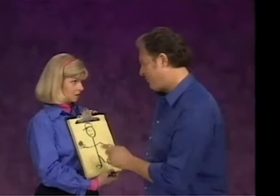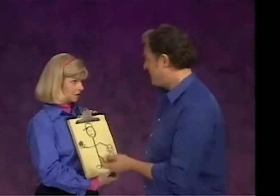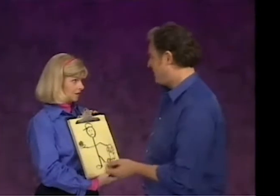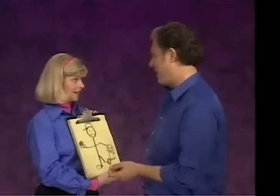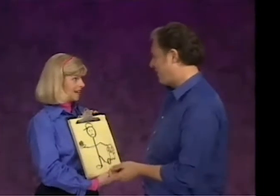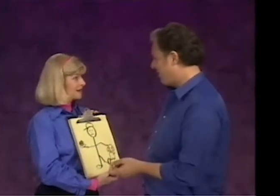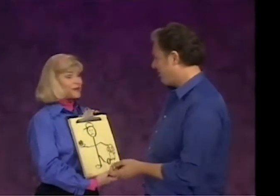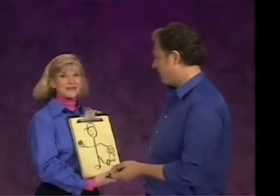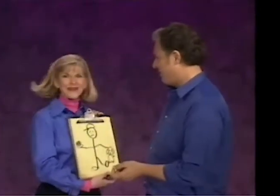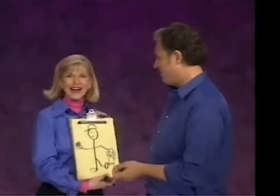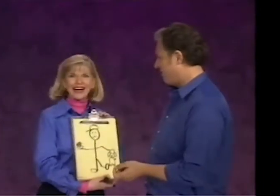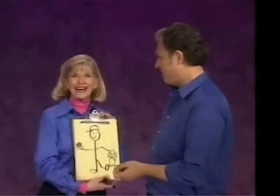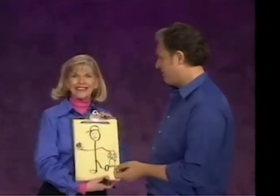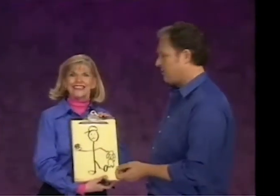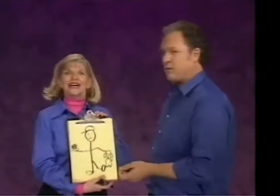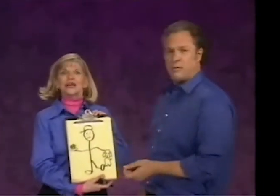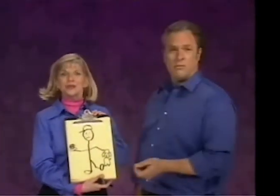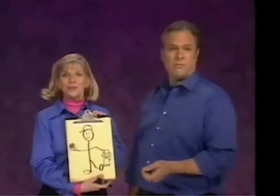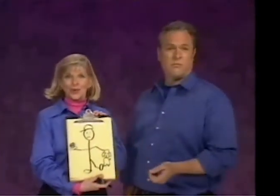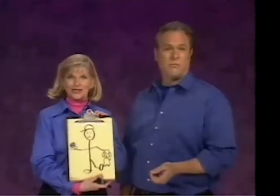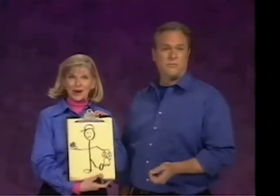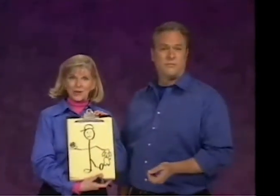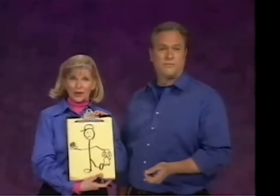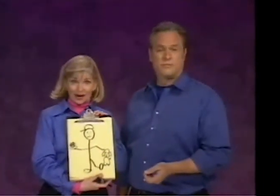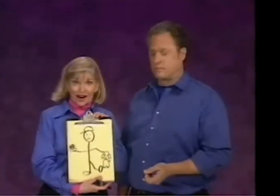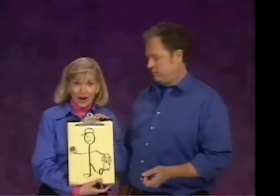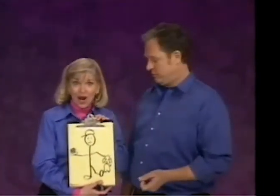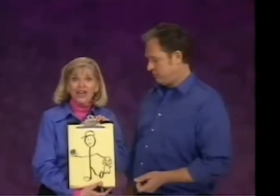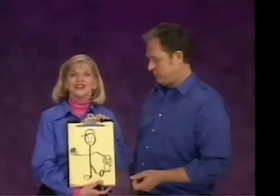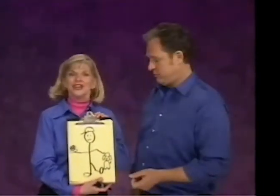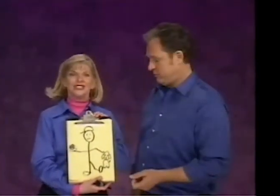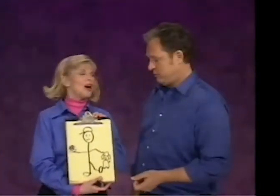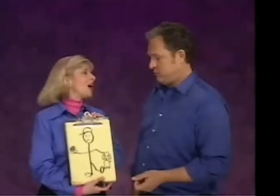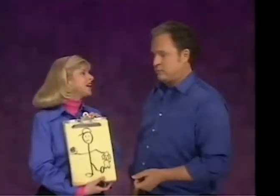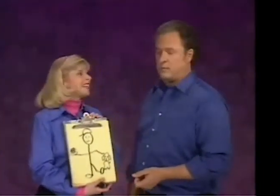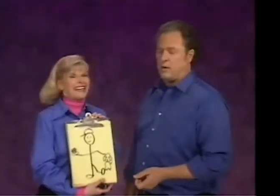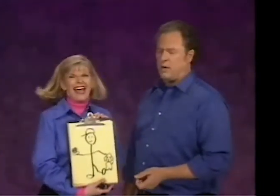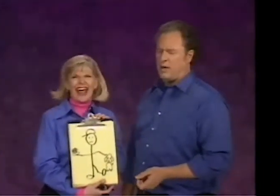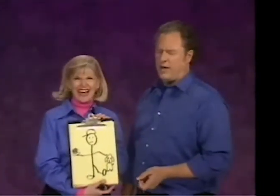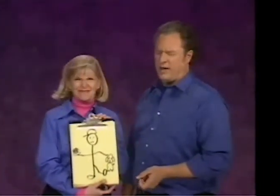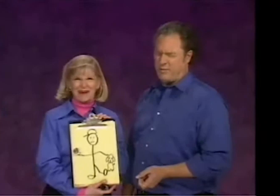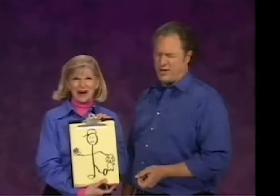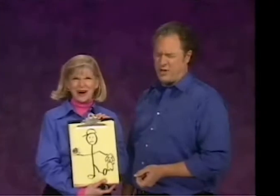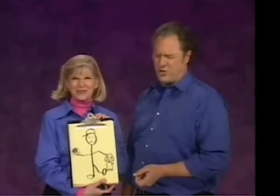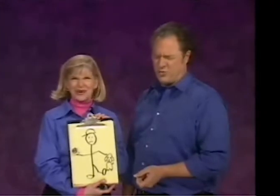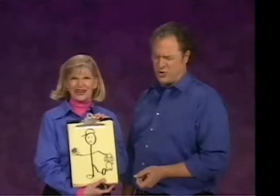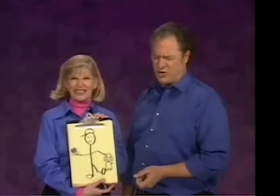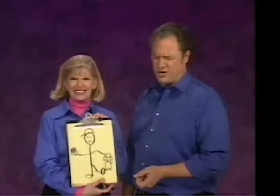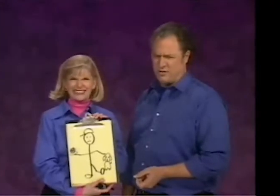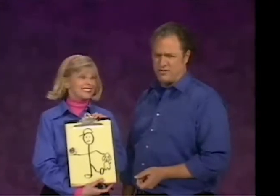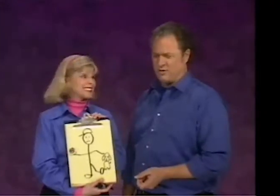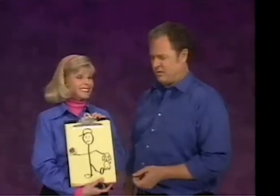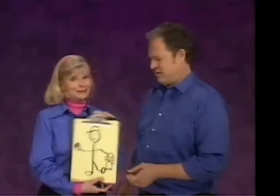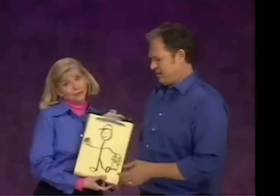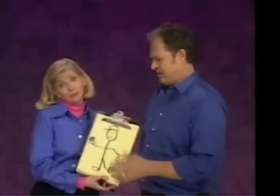piece of paper? Right. The boy's homework. I call it The Dog Ate My Homework.